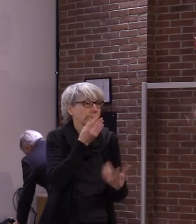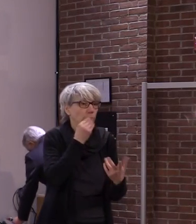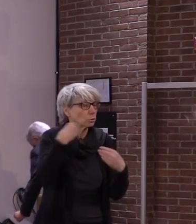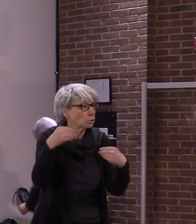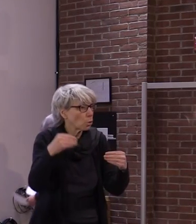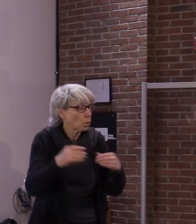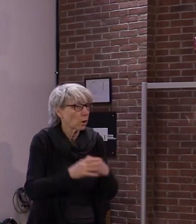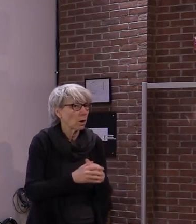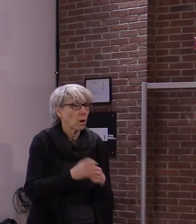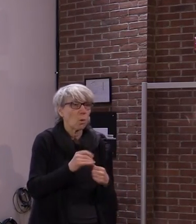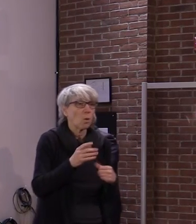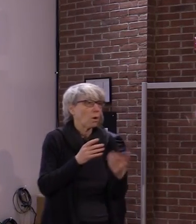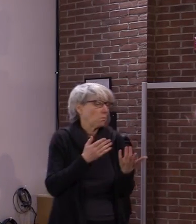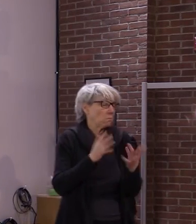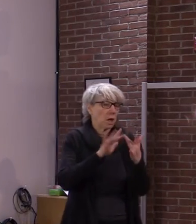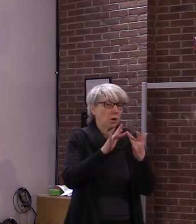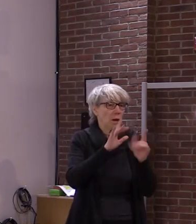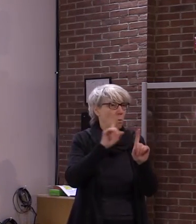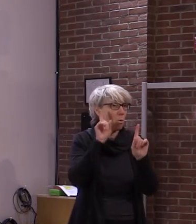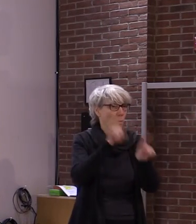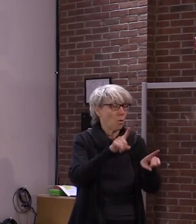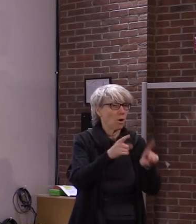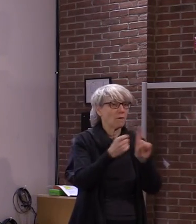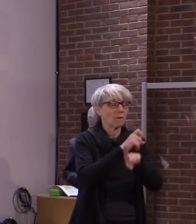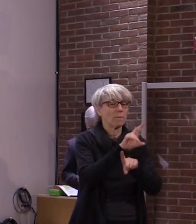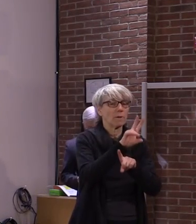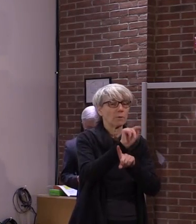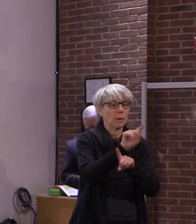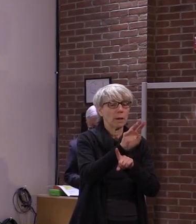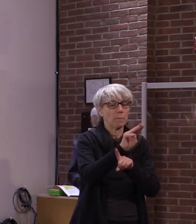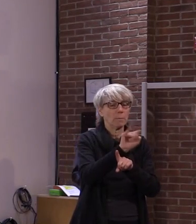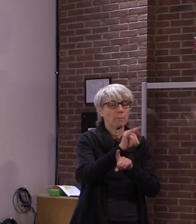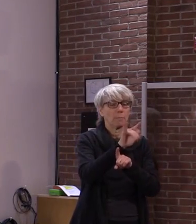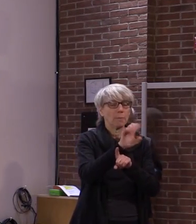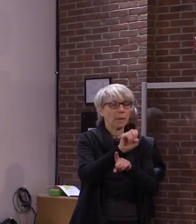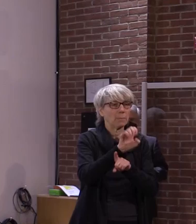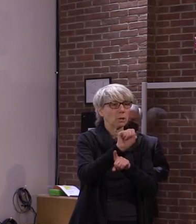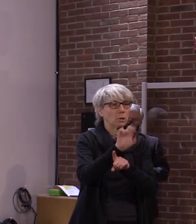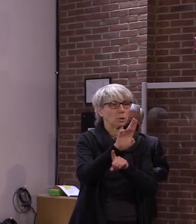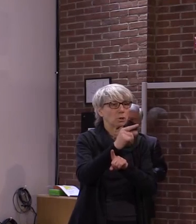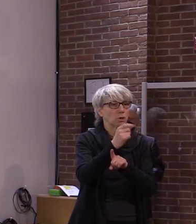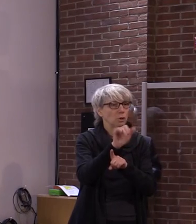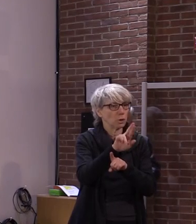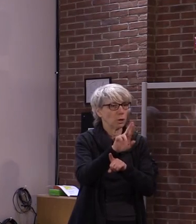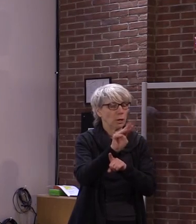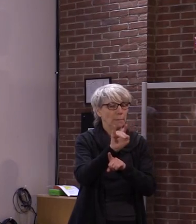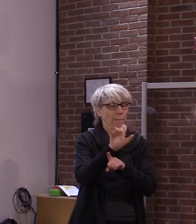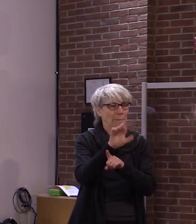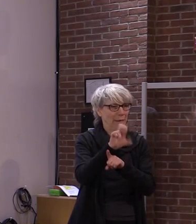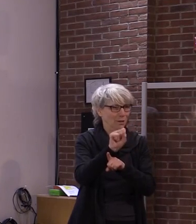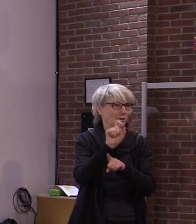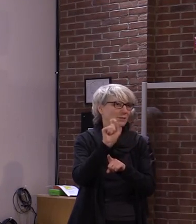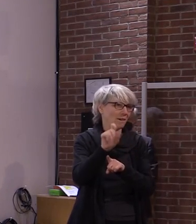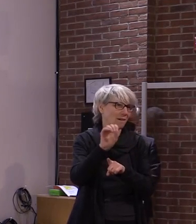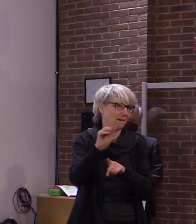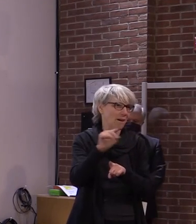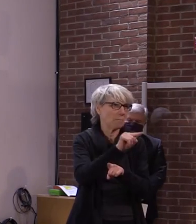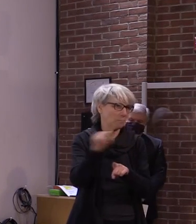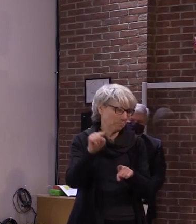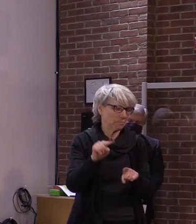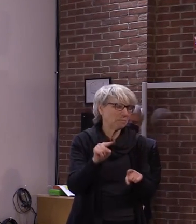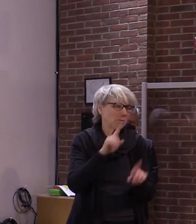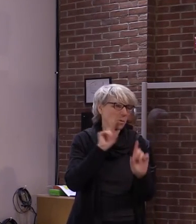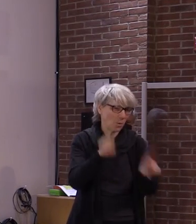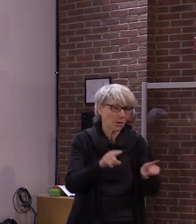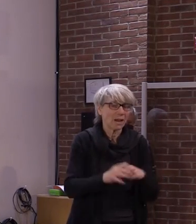local producer online through the Vermont Maple Sugar Makers Association website. And in the post-vaccine era, we